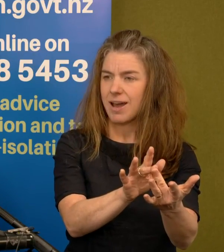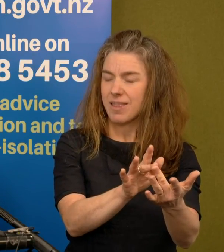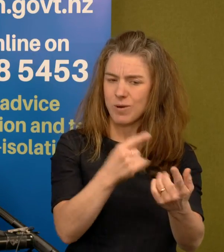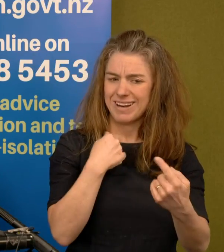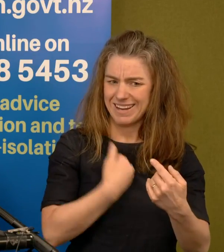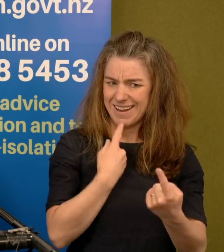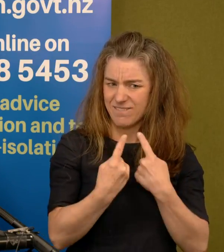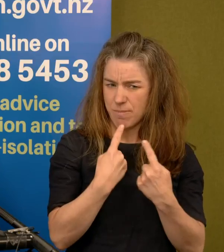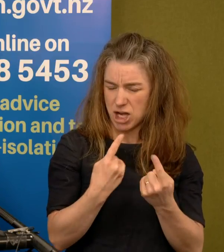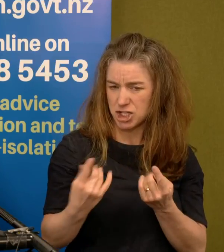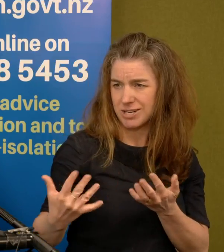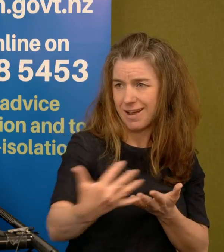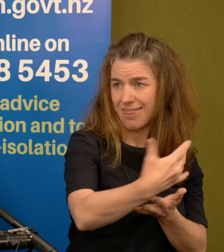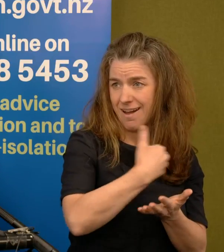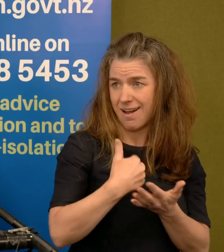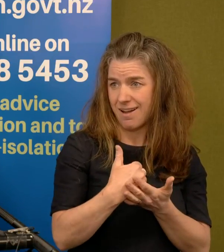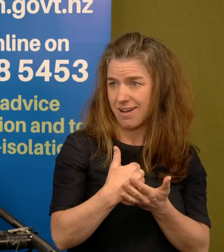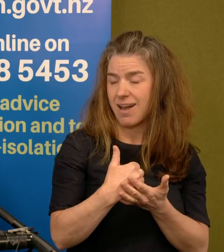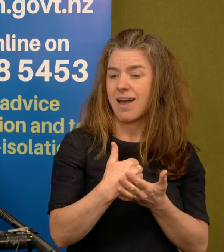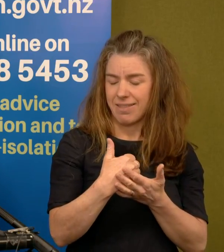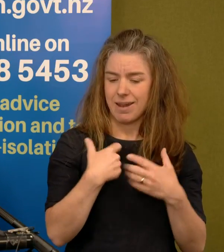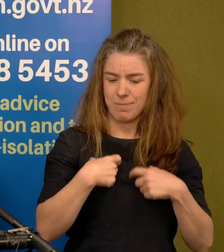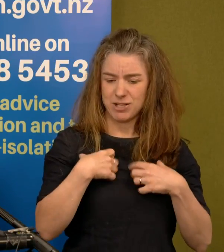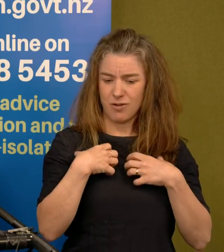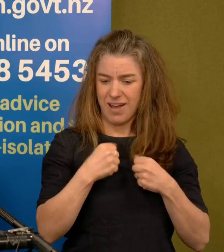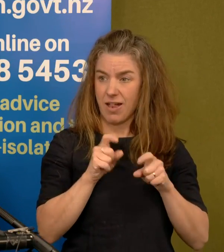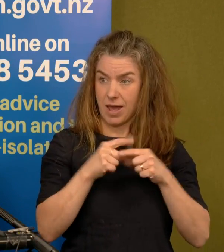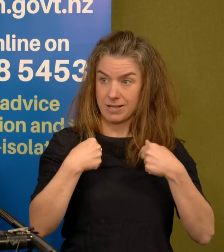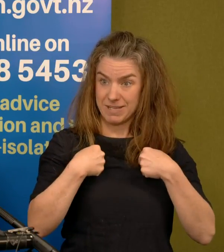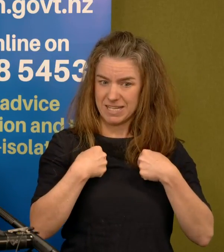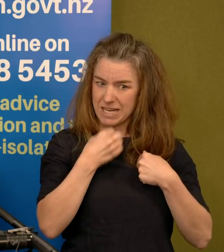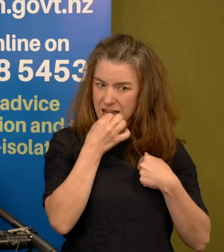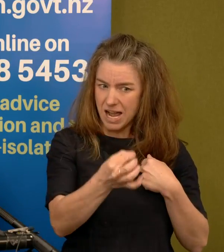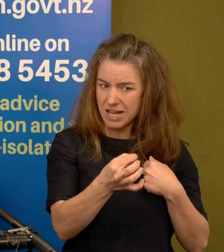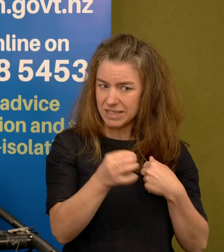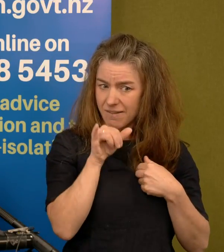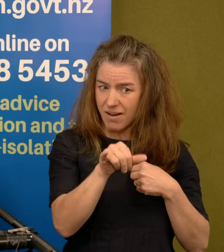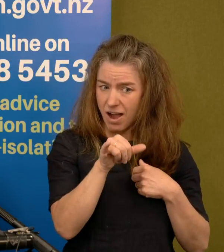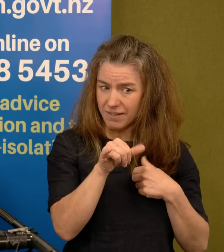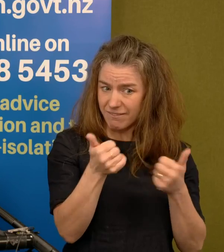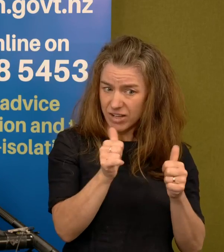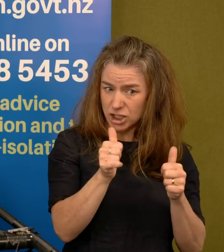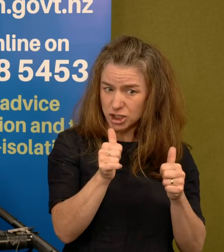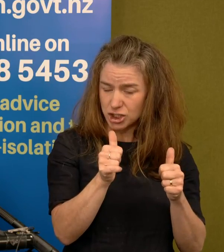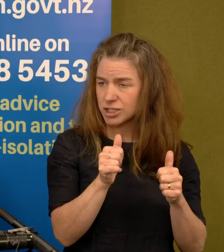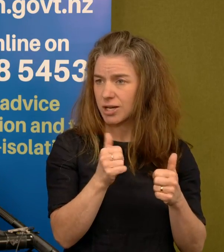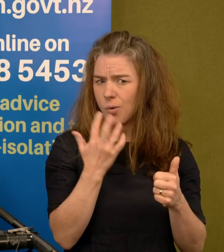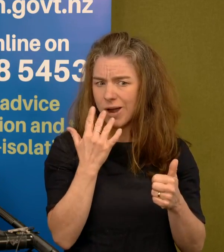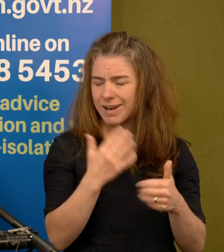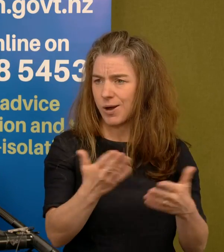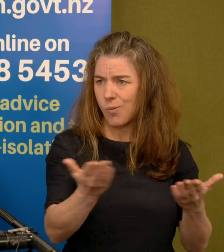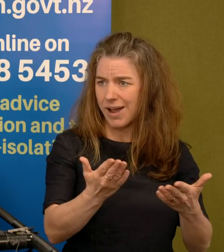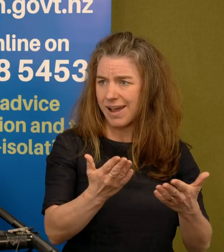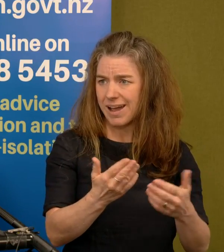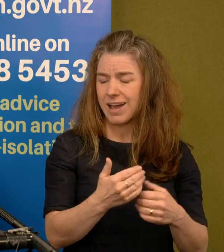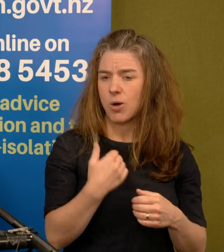got. We then come into the picture and assist with, if there has been flights, then we have to do a thorough process to